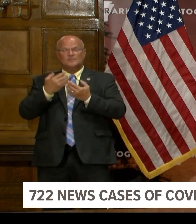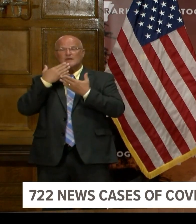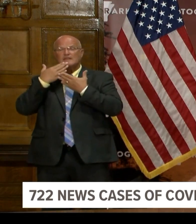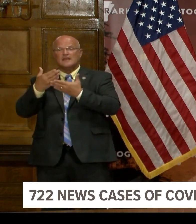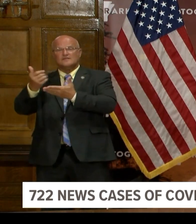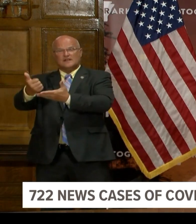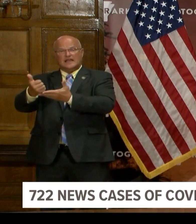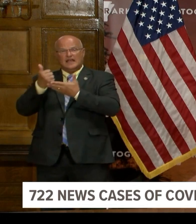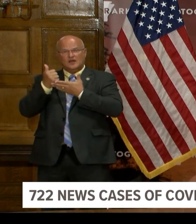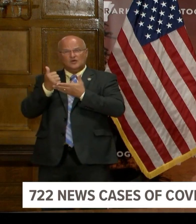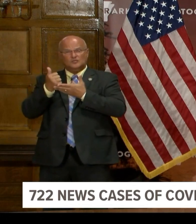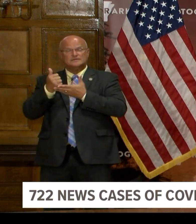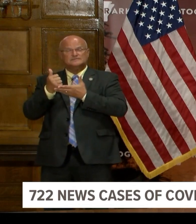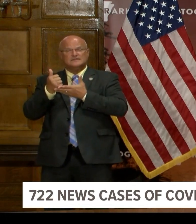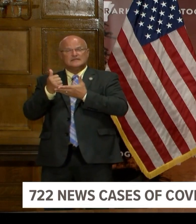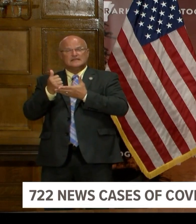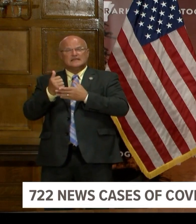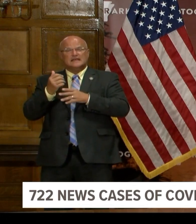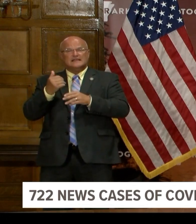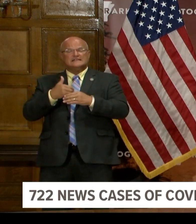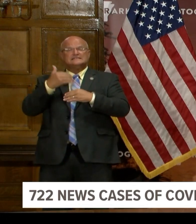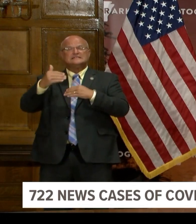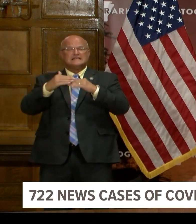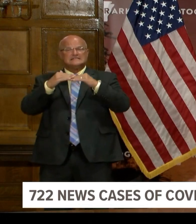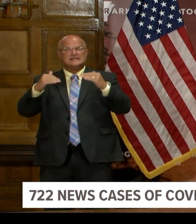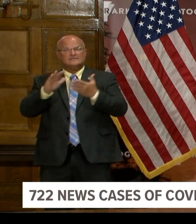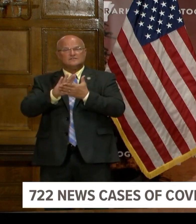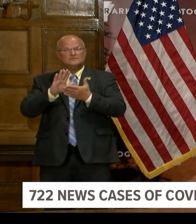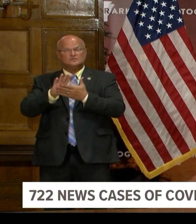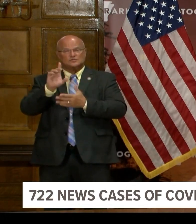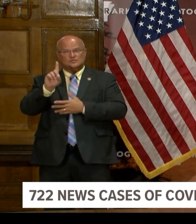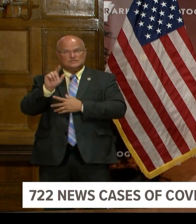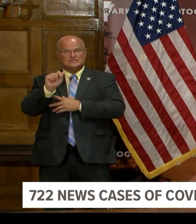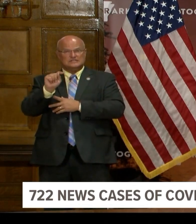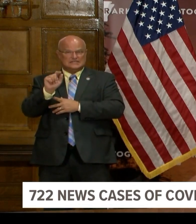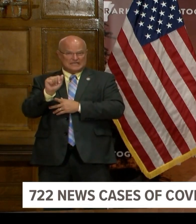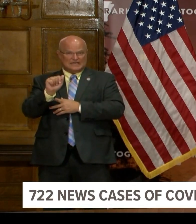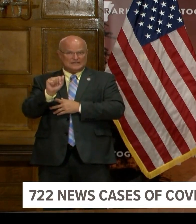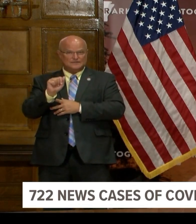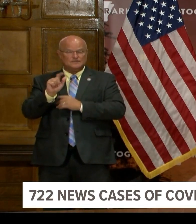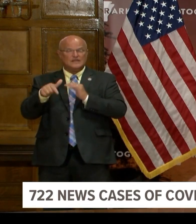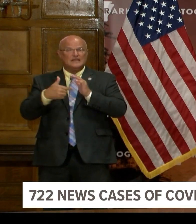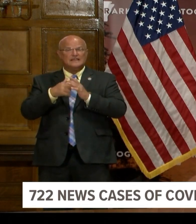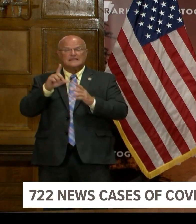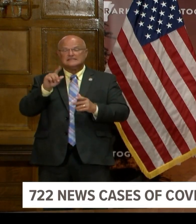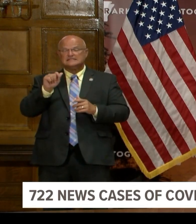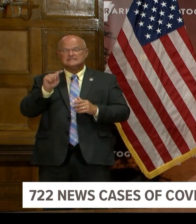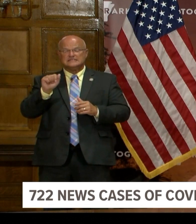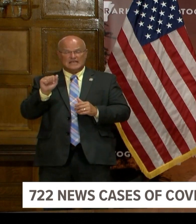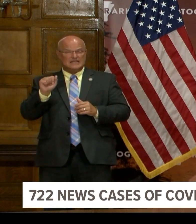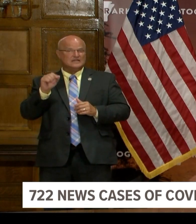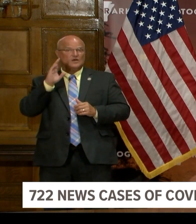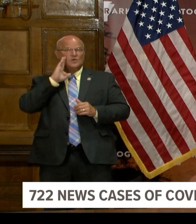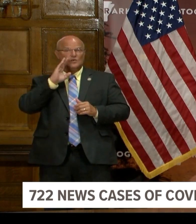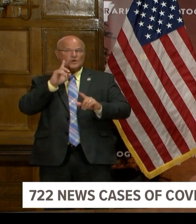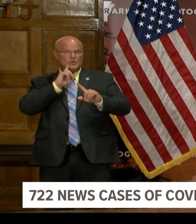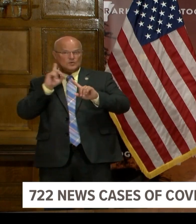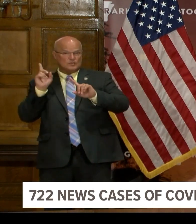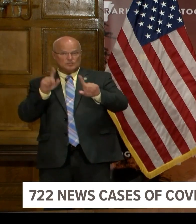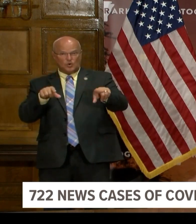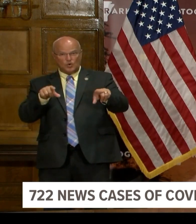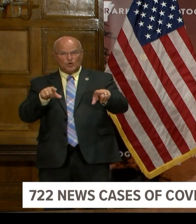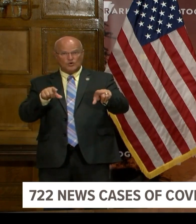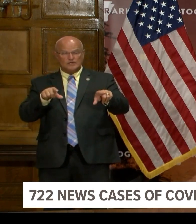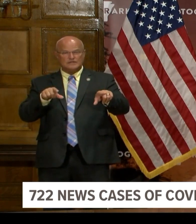in getting this next level of school data. This is data, as the governor said, it will report